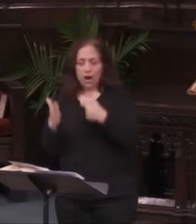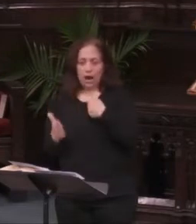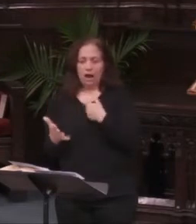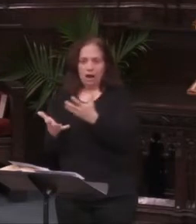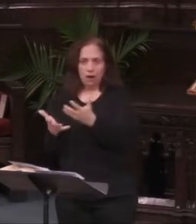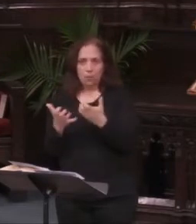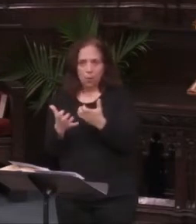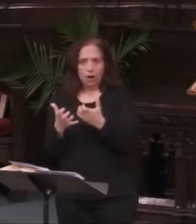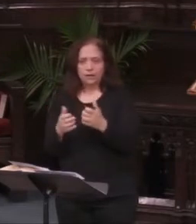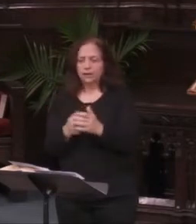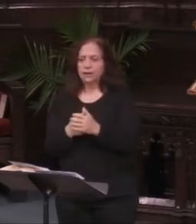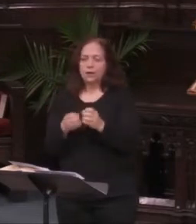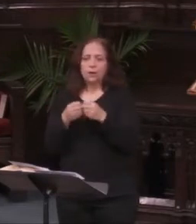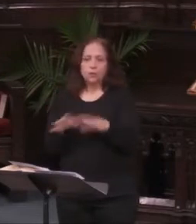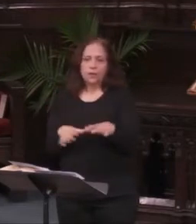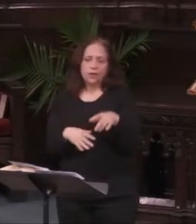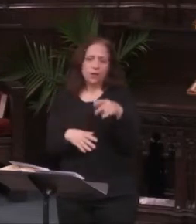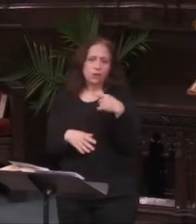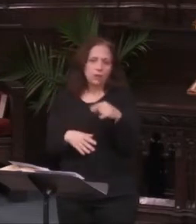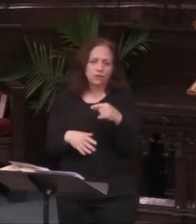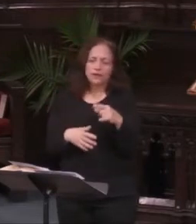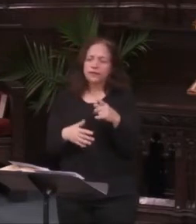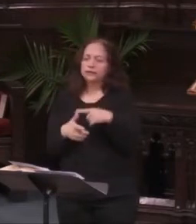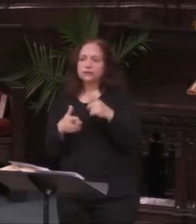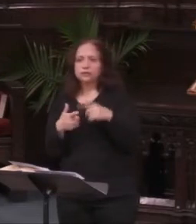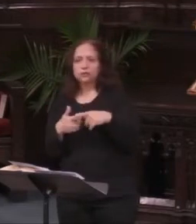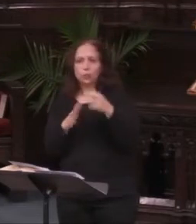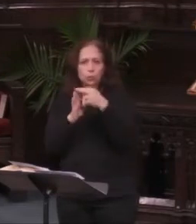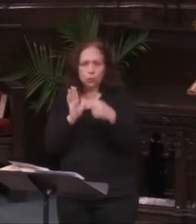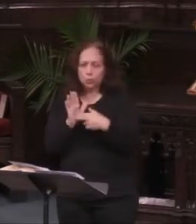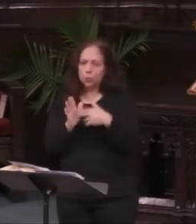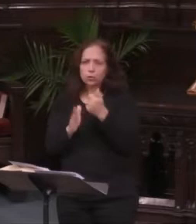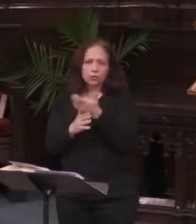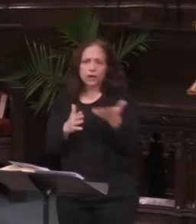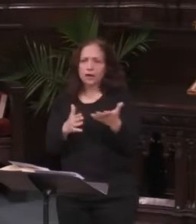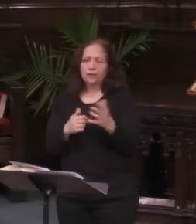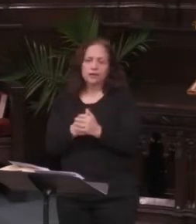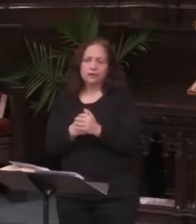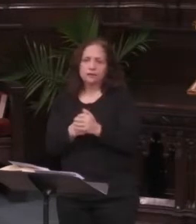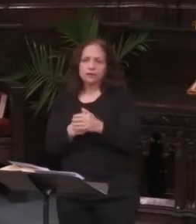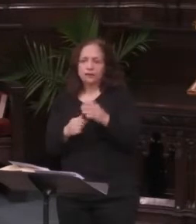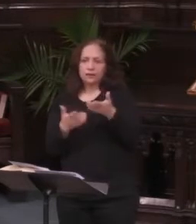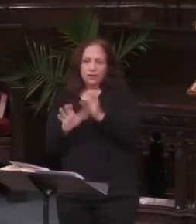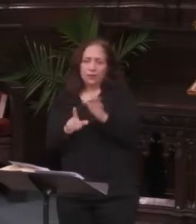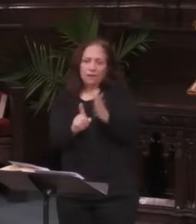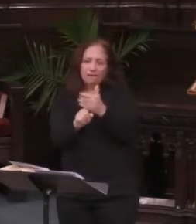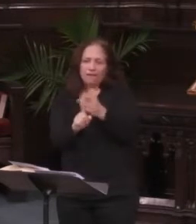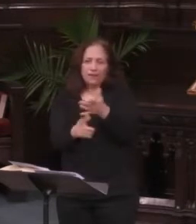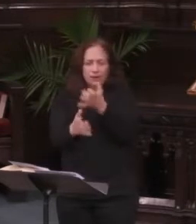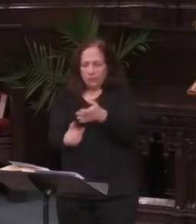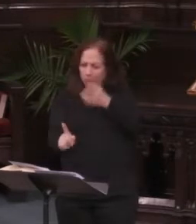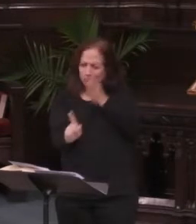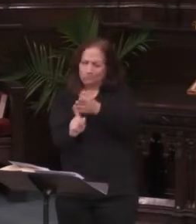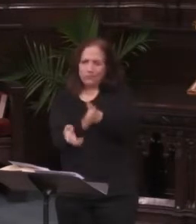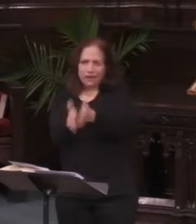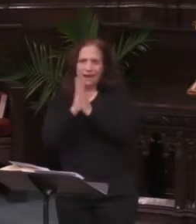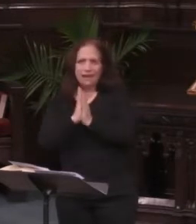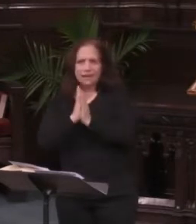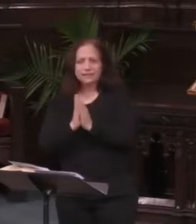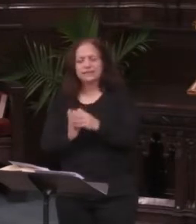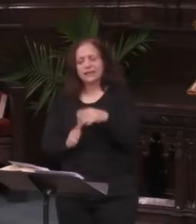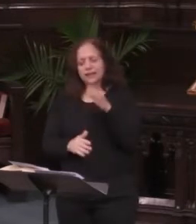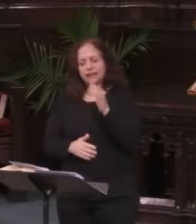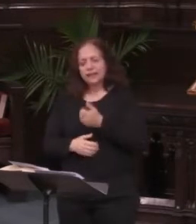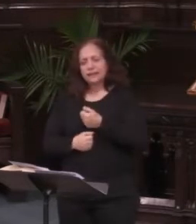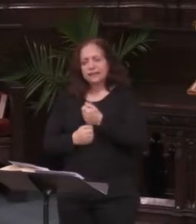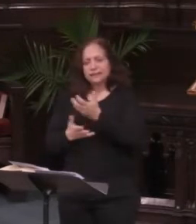or loopholes or hedging. The beauty is, through the Psalms, we see God's invitation to ask for what